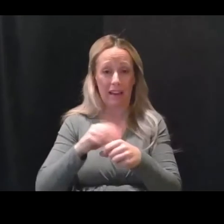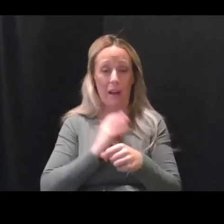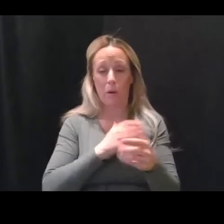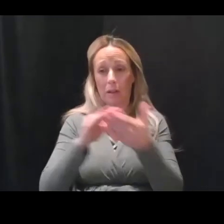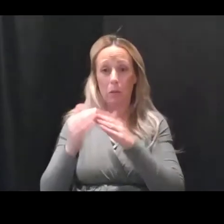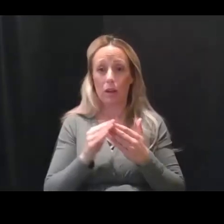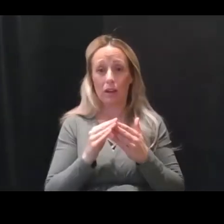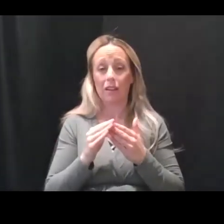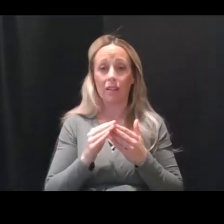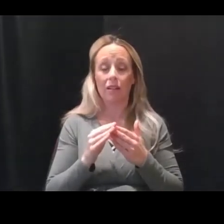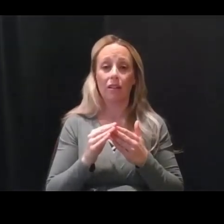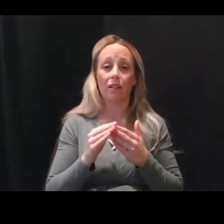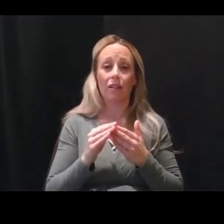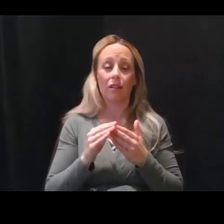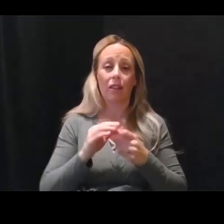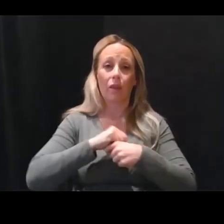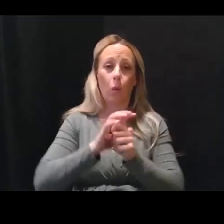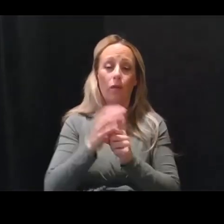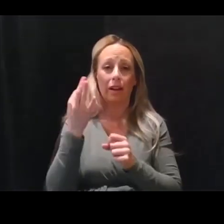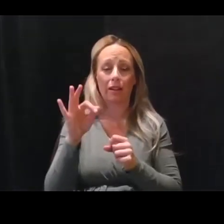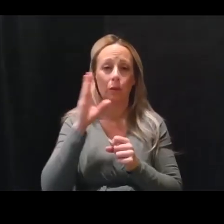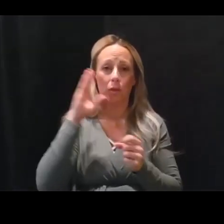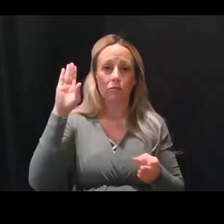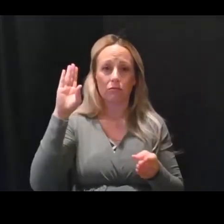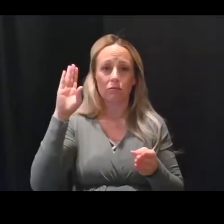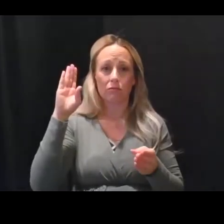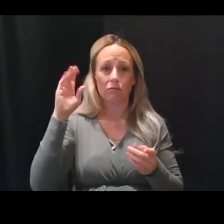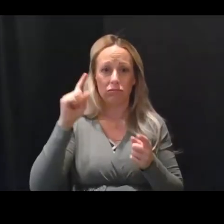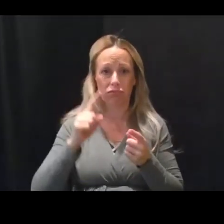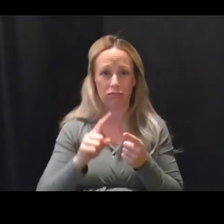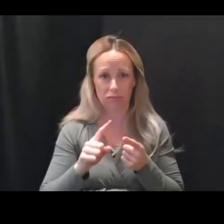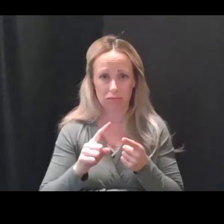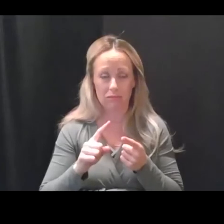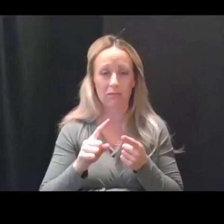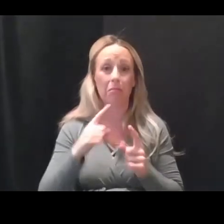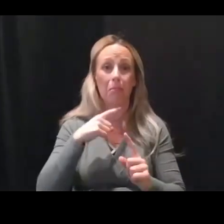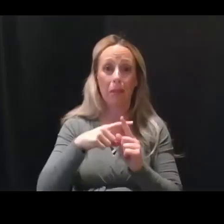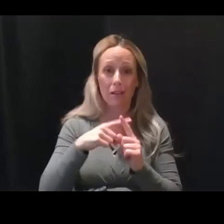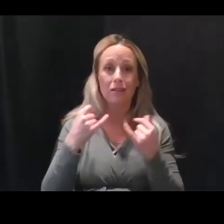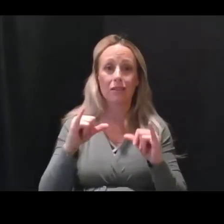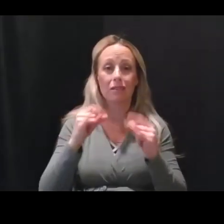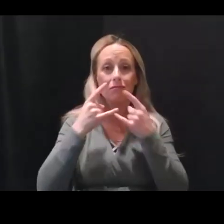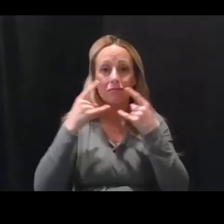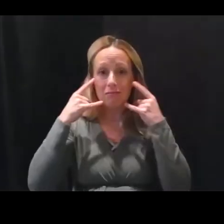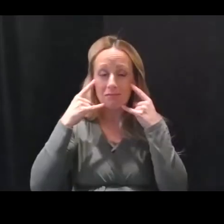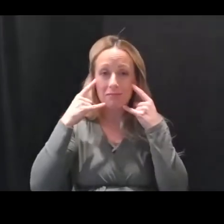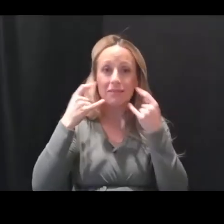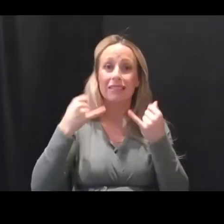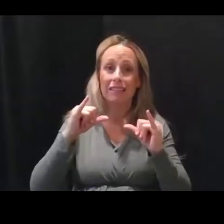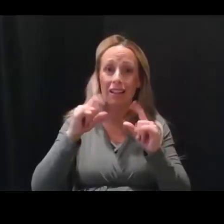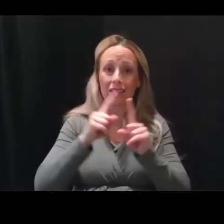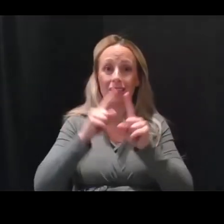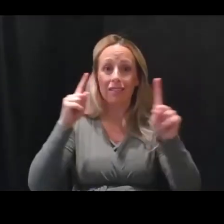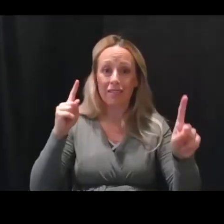we will have of slowing down the virus. The vaccine, along with wearing a mask, social distancing, washing your hands,